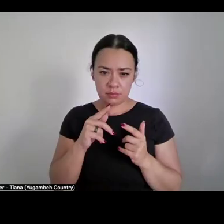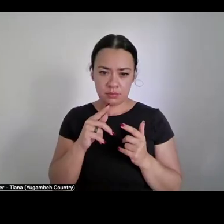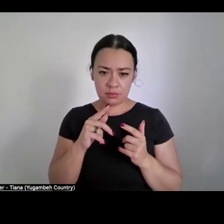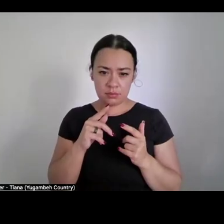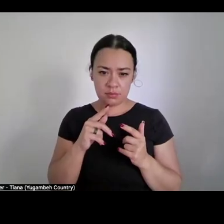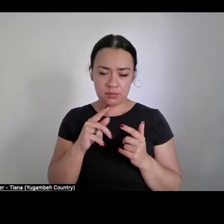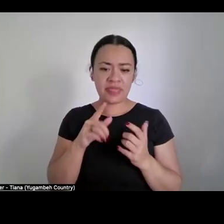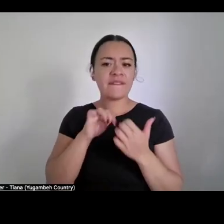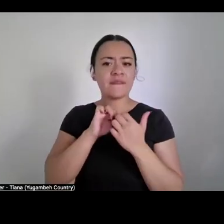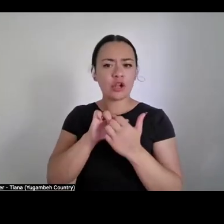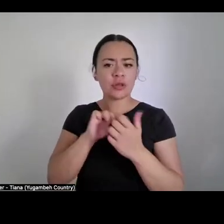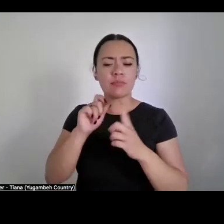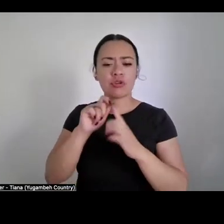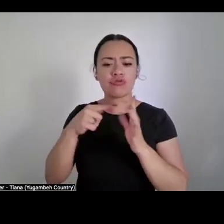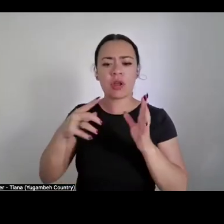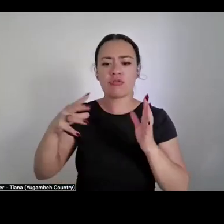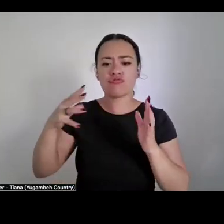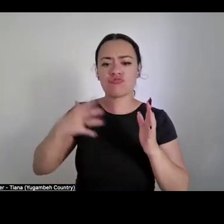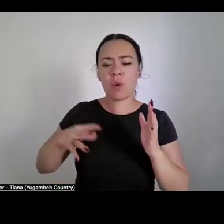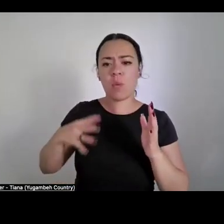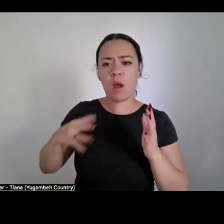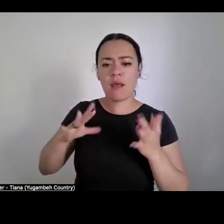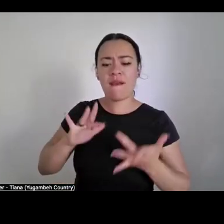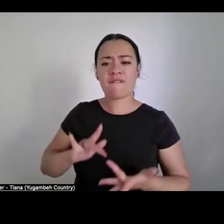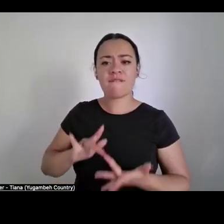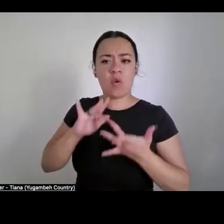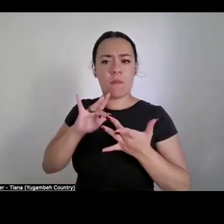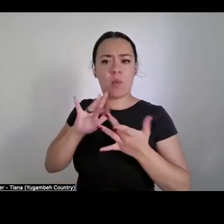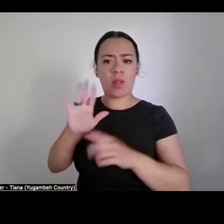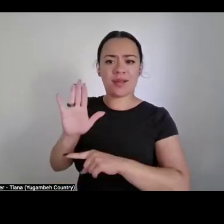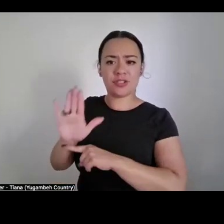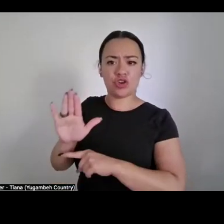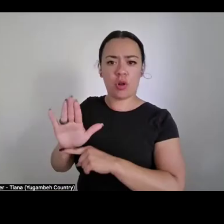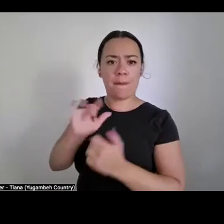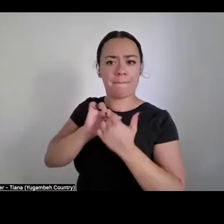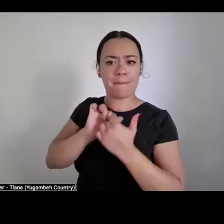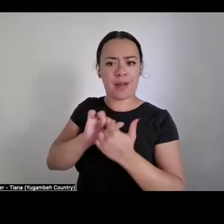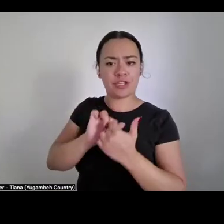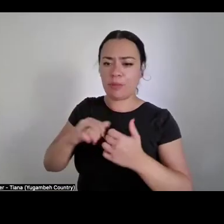Does a fellowship project require formal external partnerships?